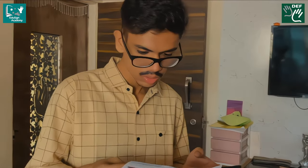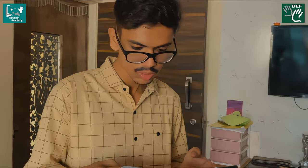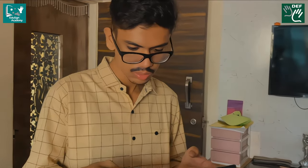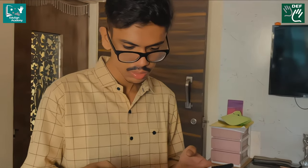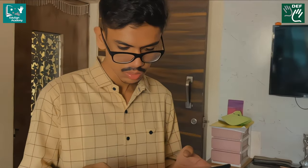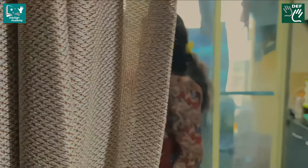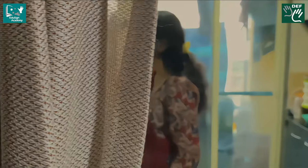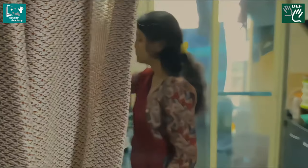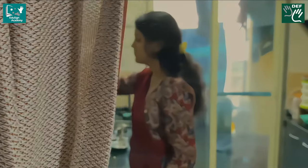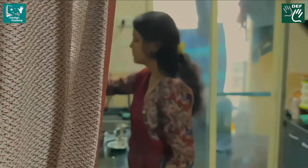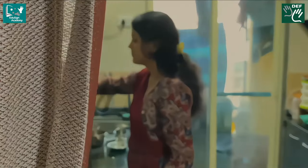Okay.